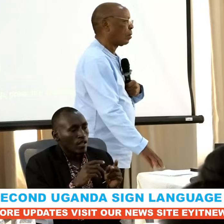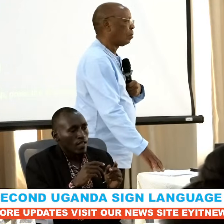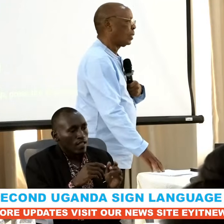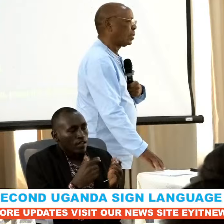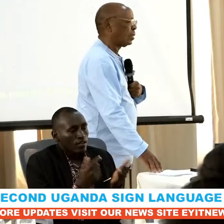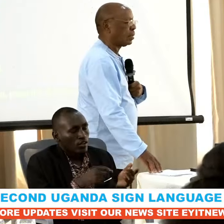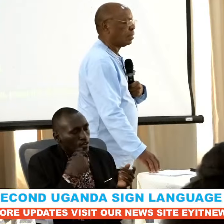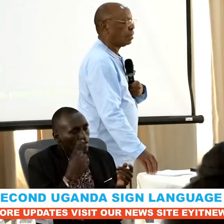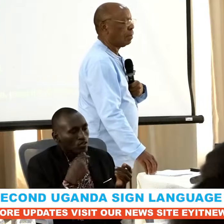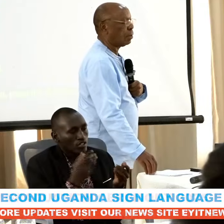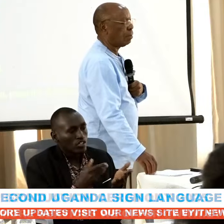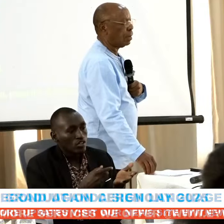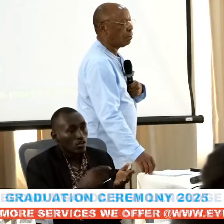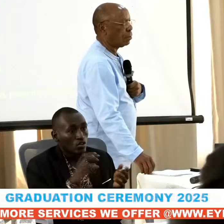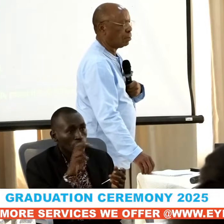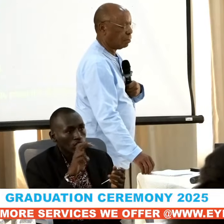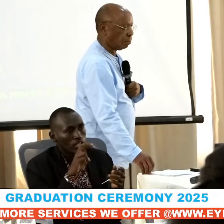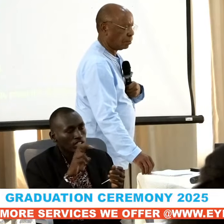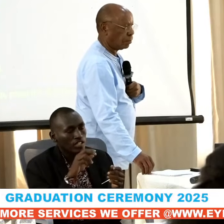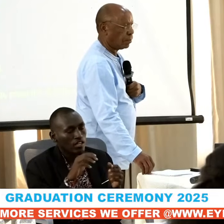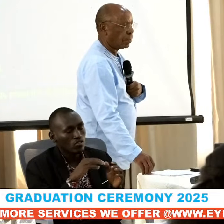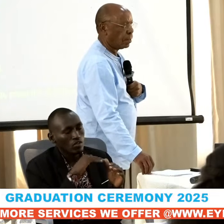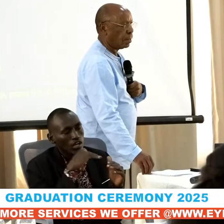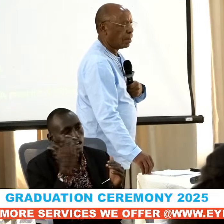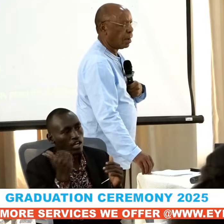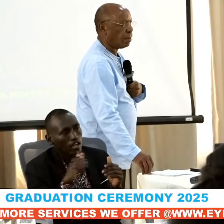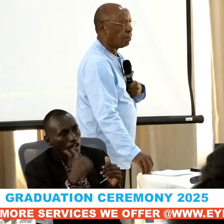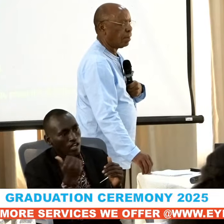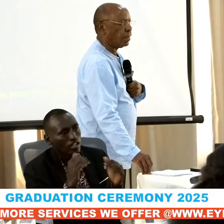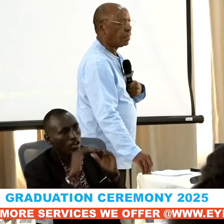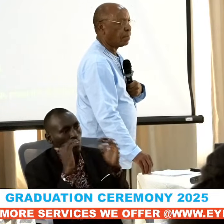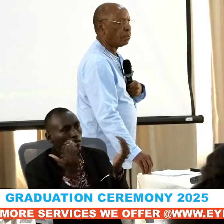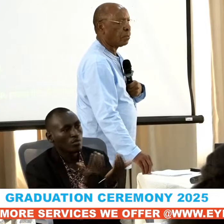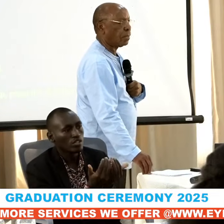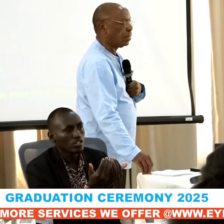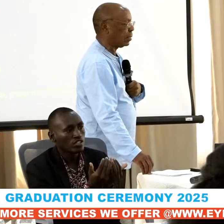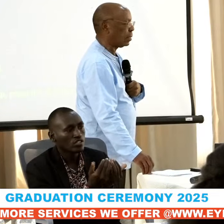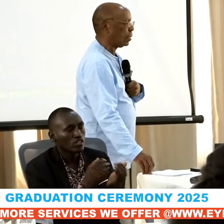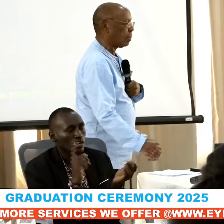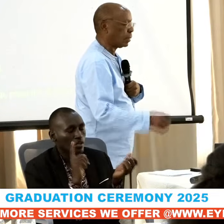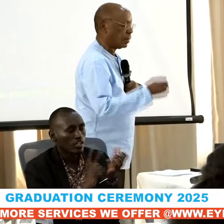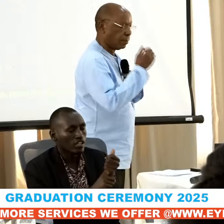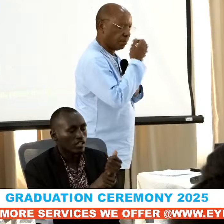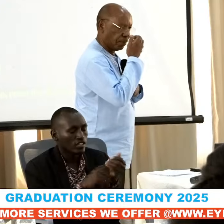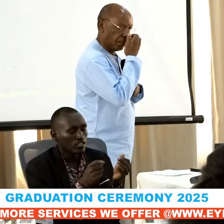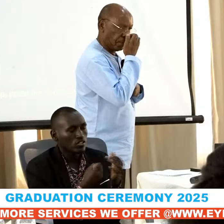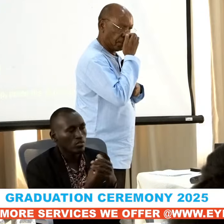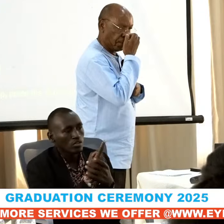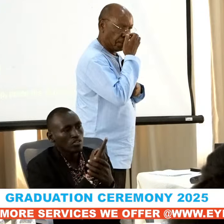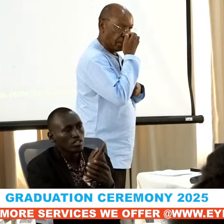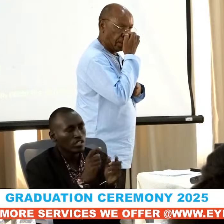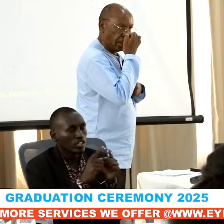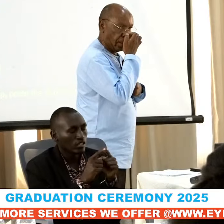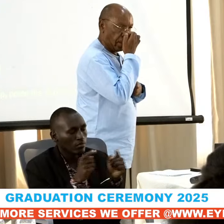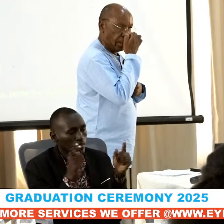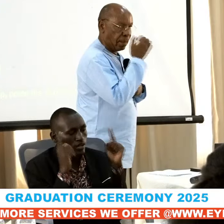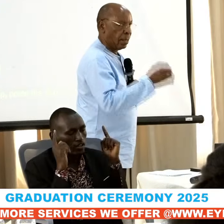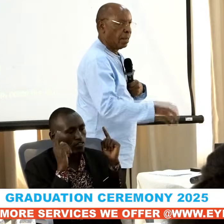other communities that may not be able to come and find such opportunities at MUST.